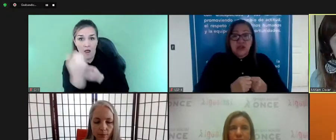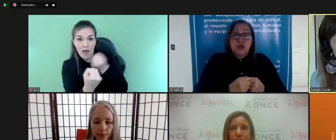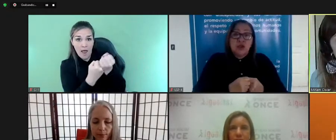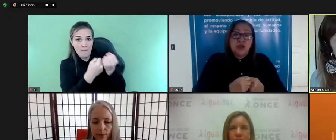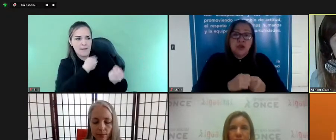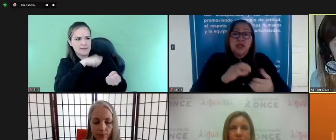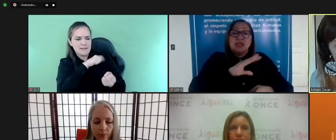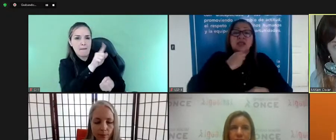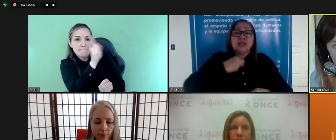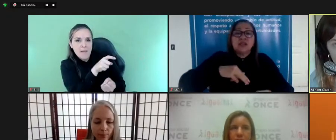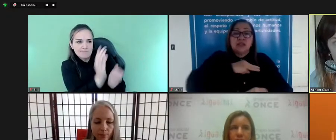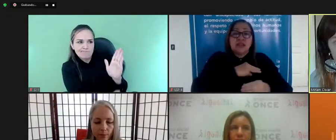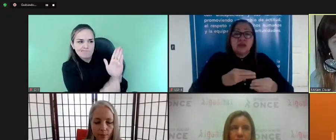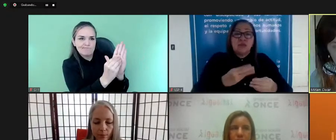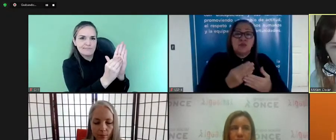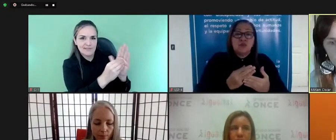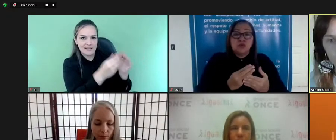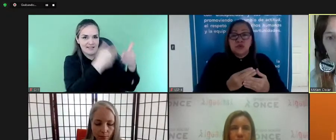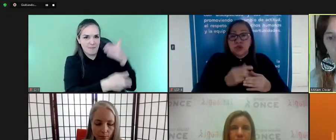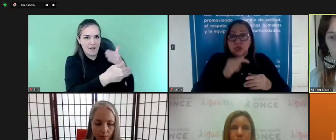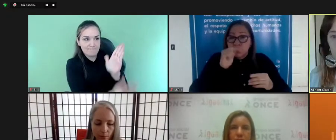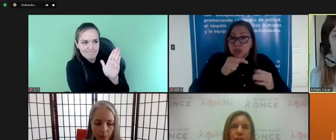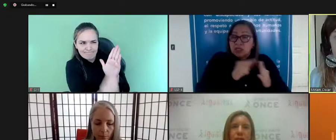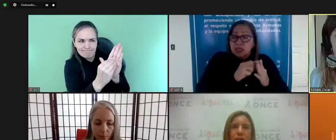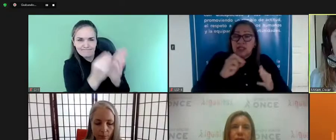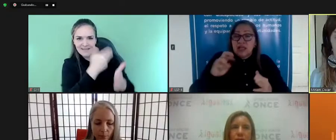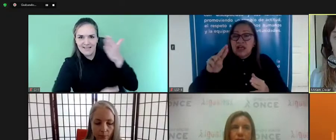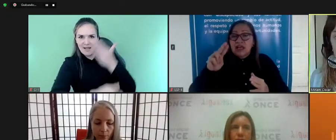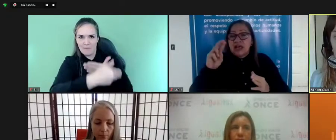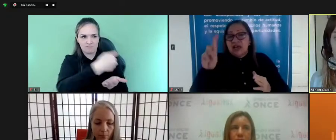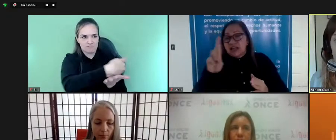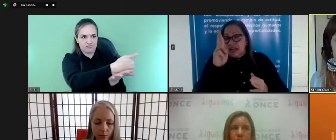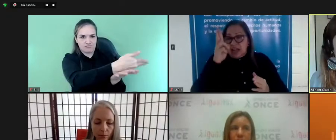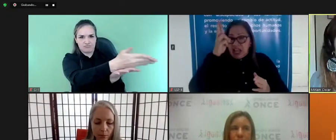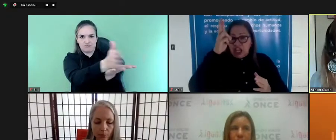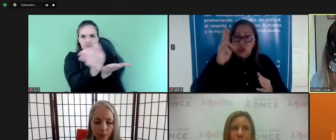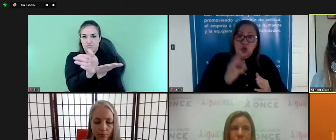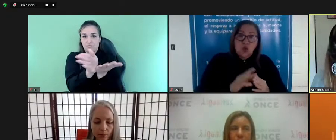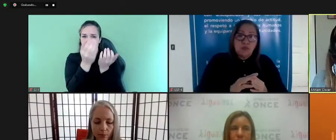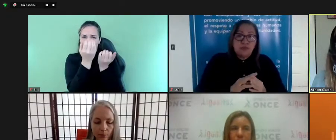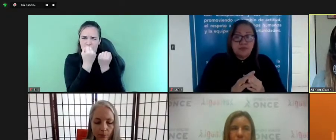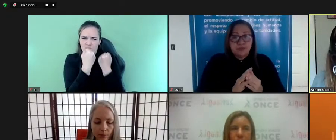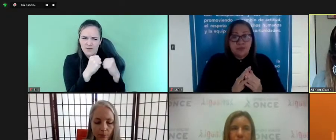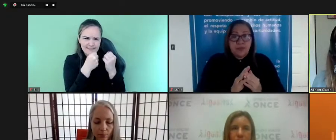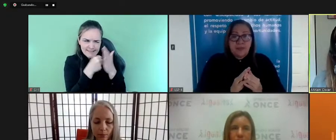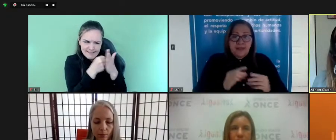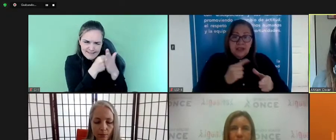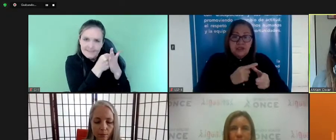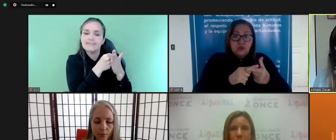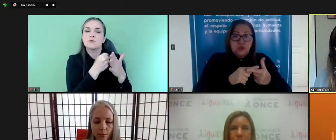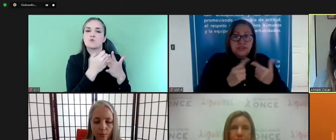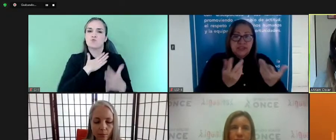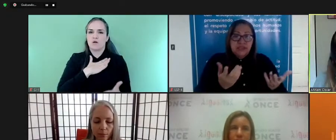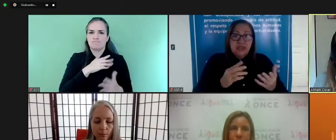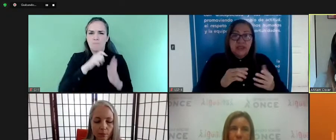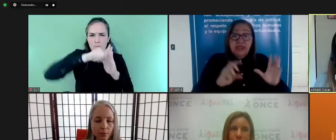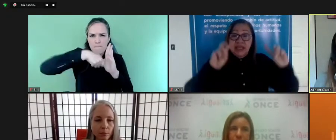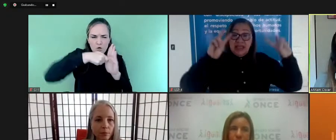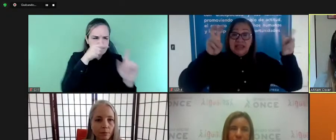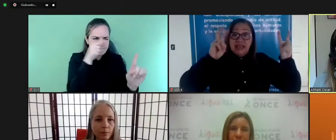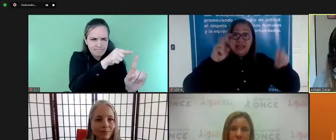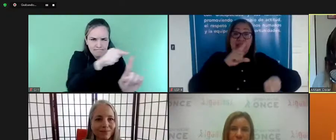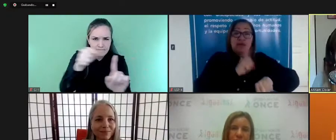disabilities in everything we're working this is being worked on the region right now and